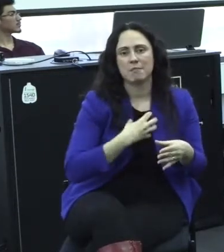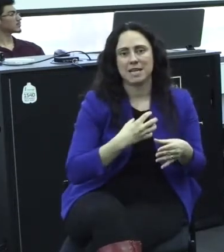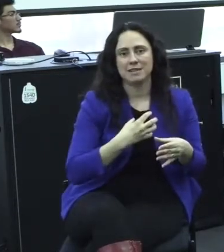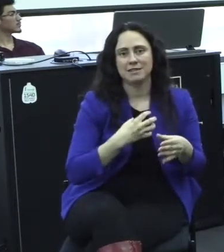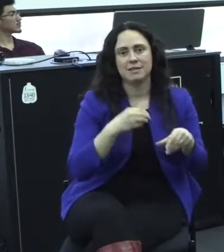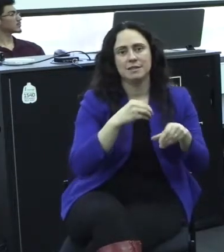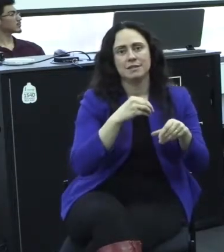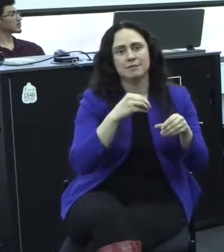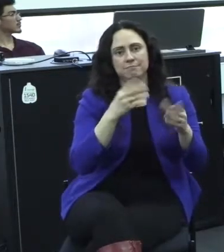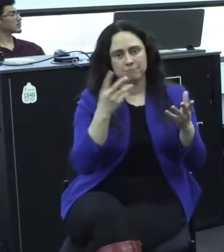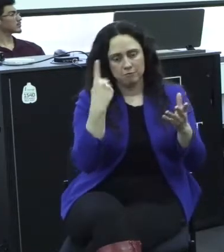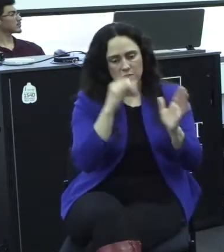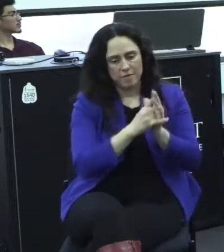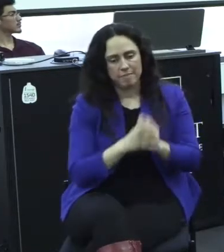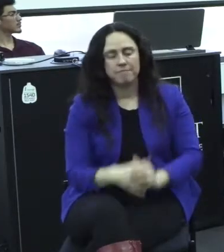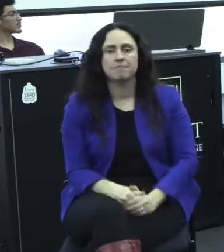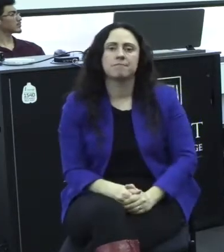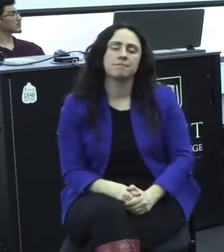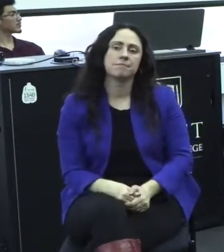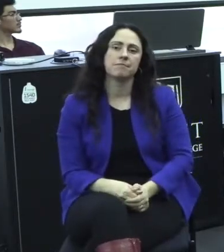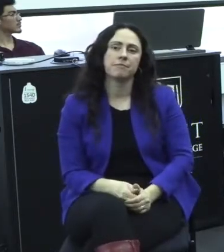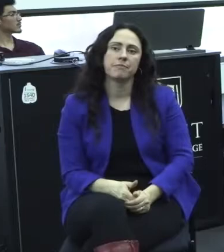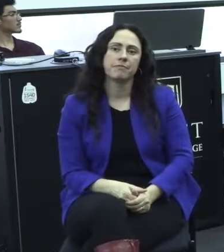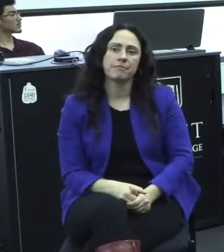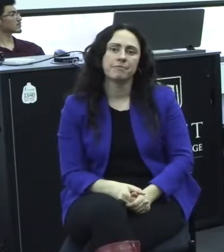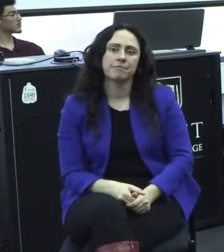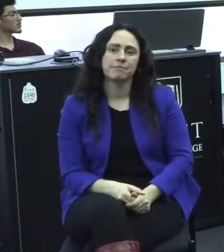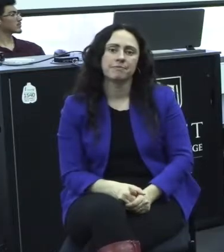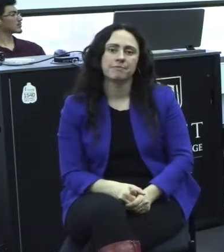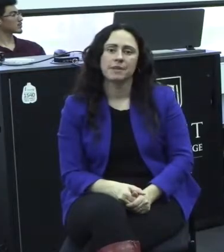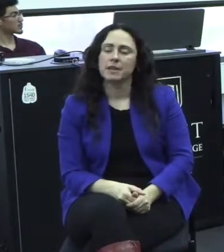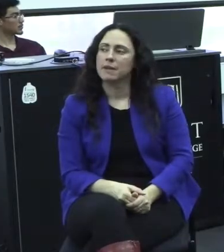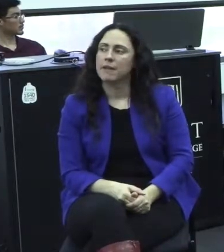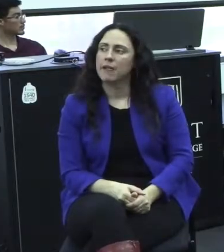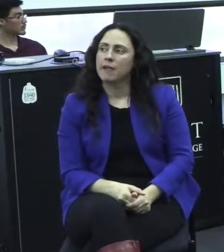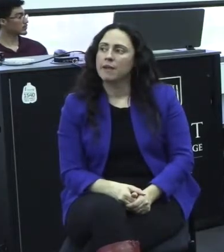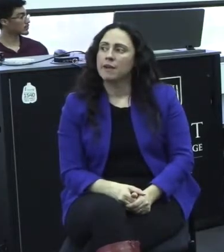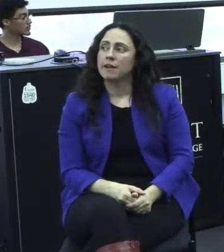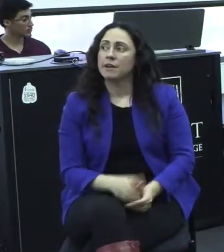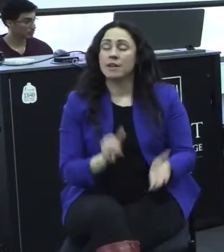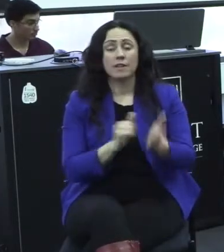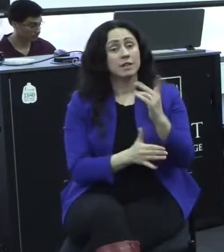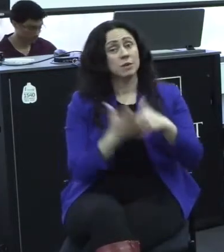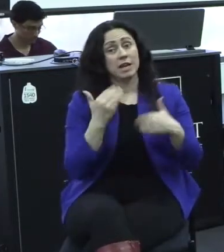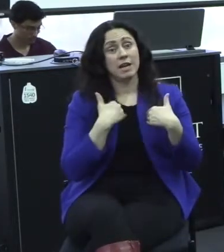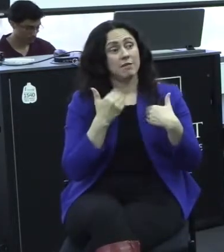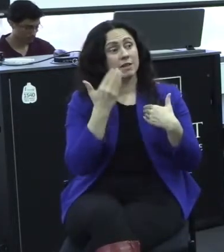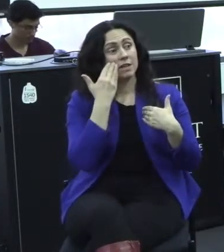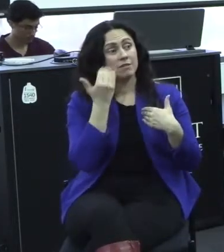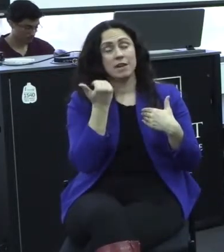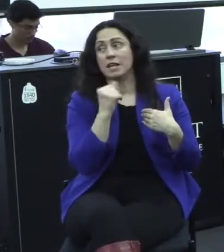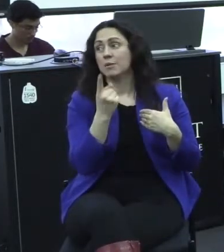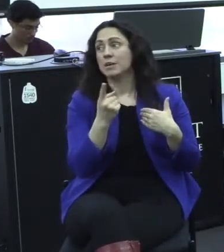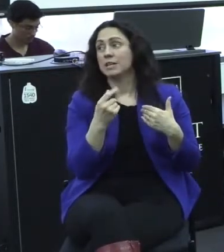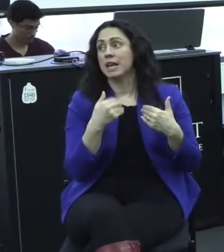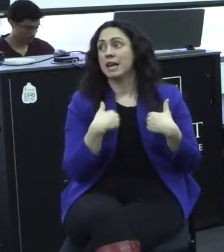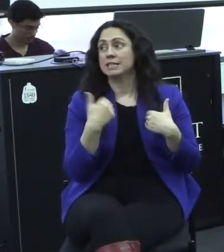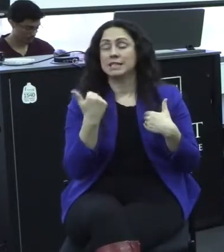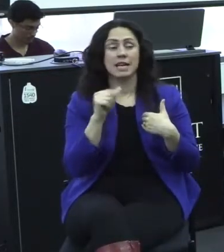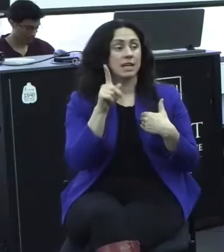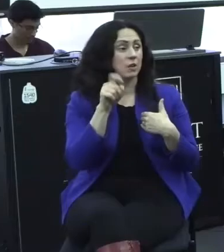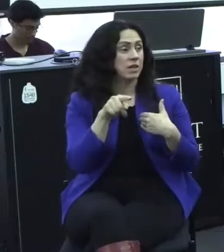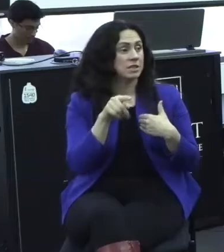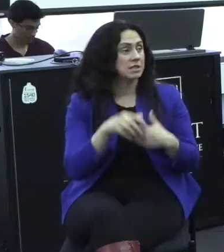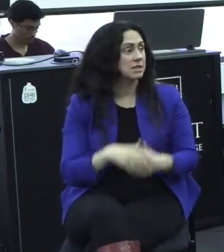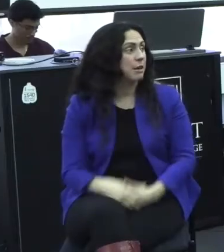in that regard. So that's what I have, if anyone has any questions.